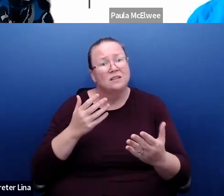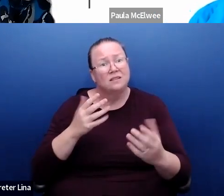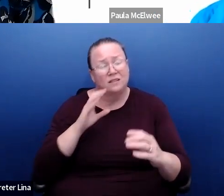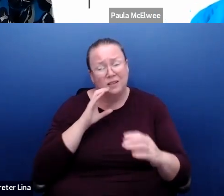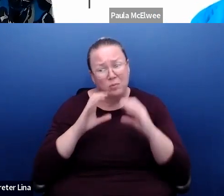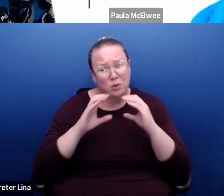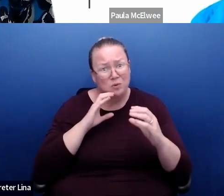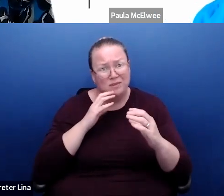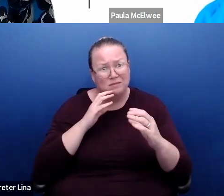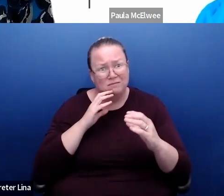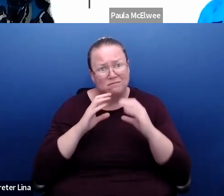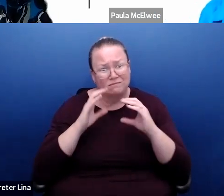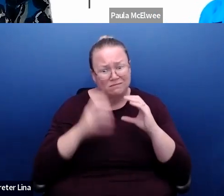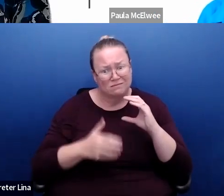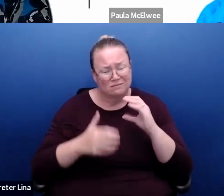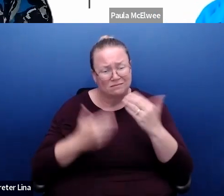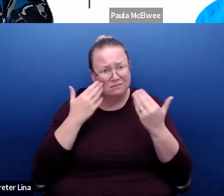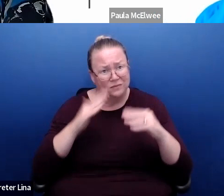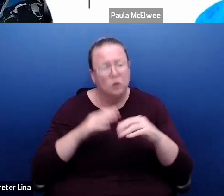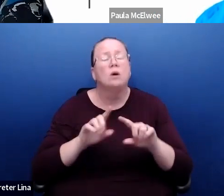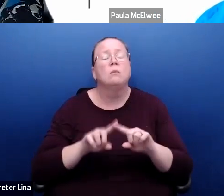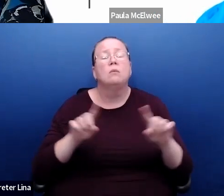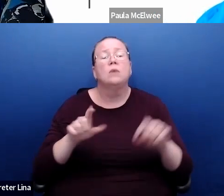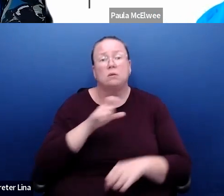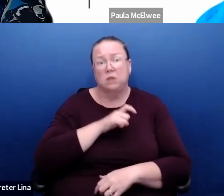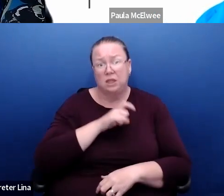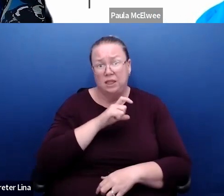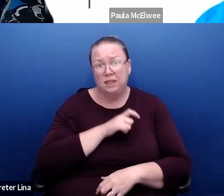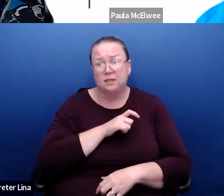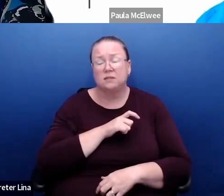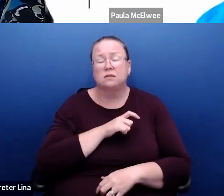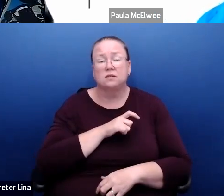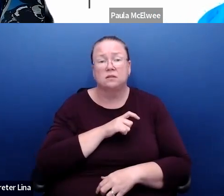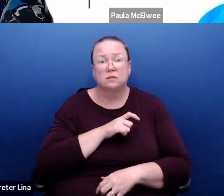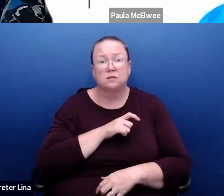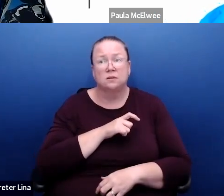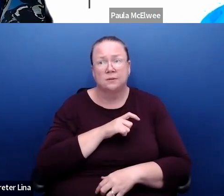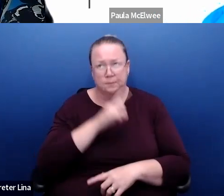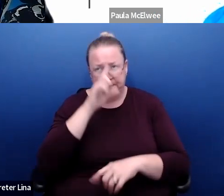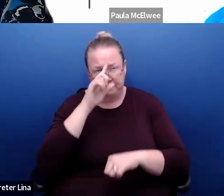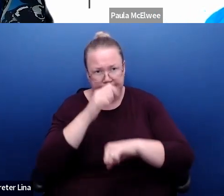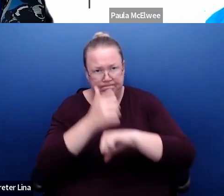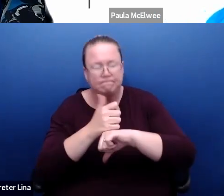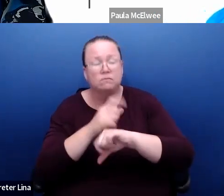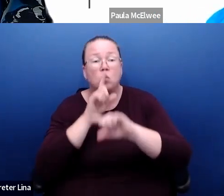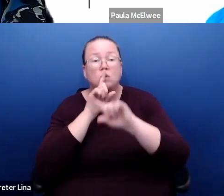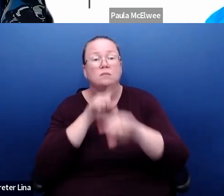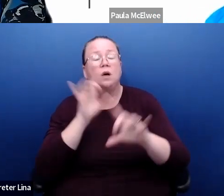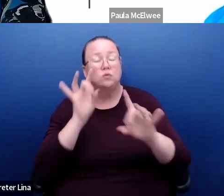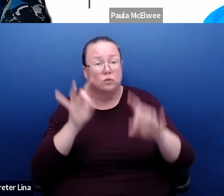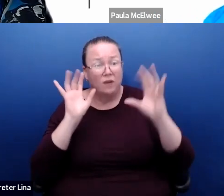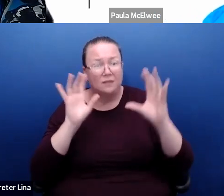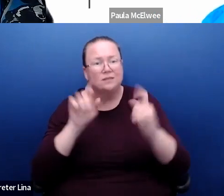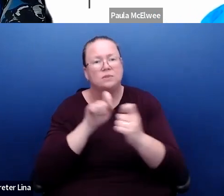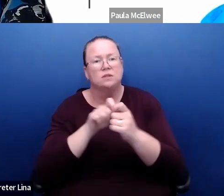communicated, may not have been communicated, but law enforcement is very much conditioned to respond to violence in a